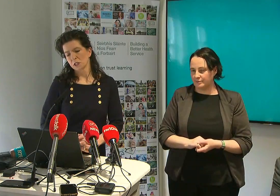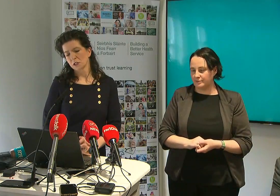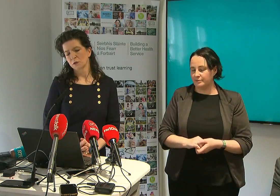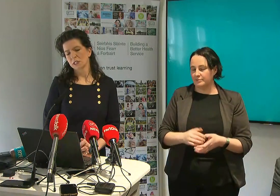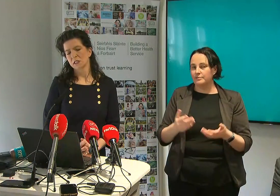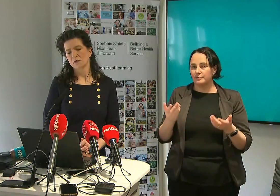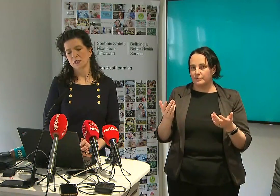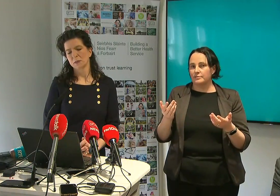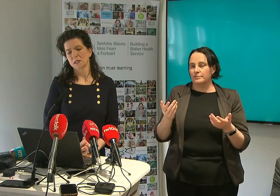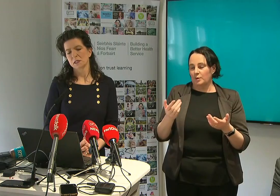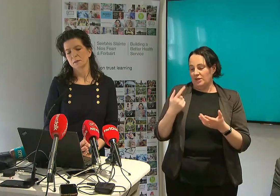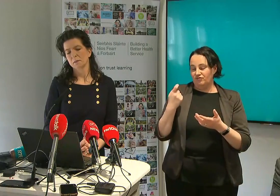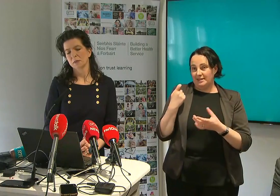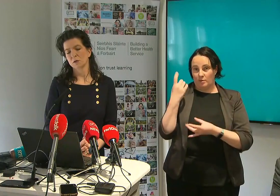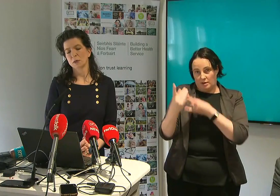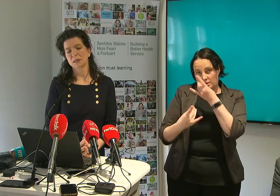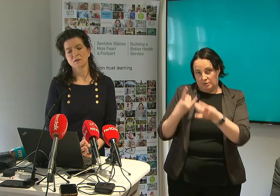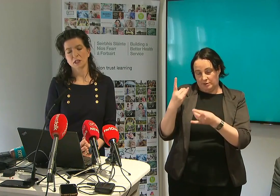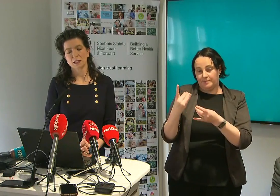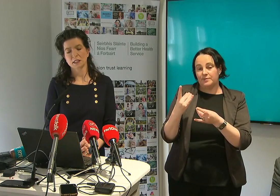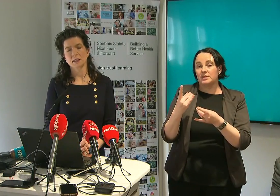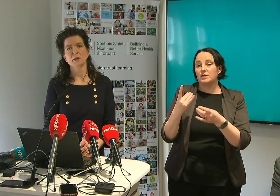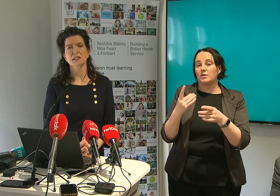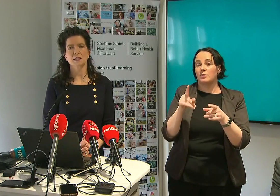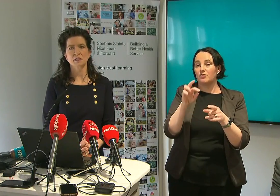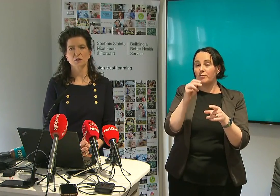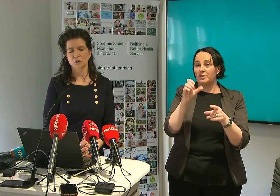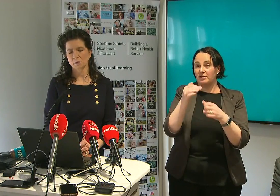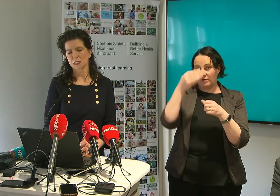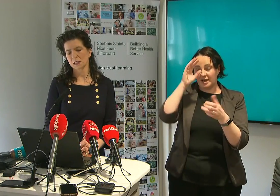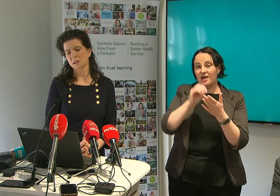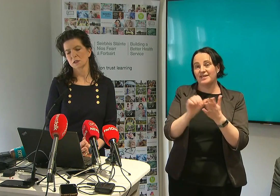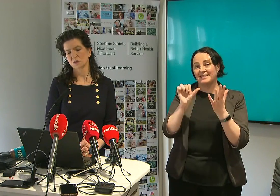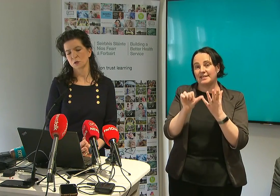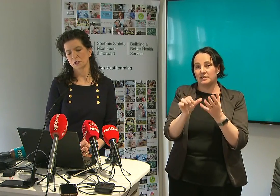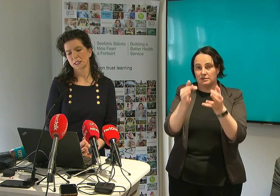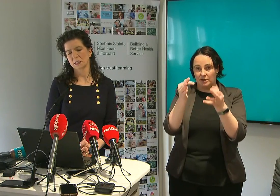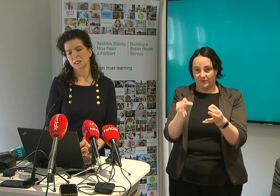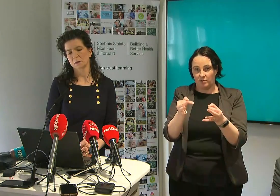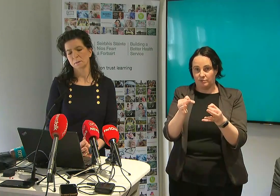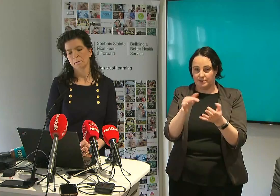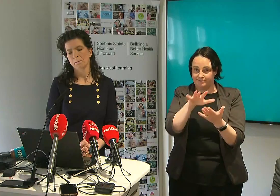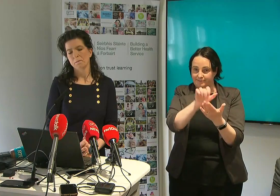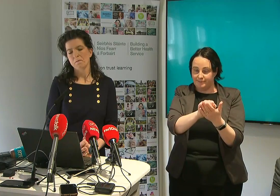So just on recent developments, the Republic of Ireland now has 6 confirmed cases of COVID-19.